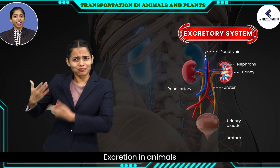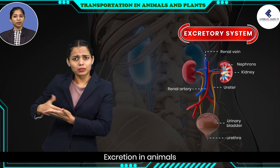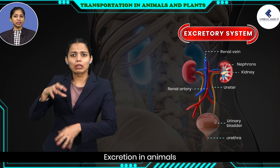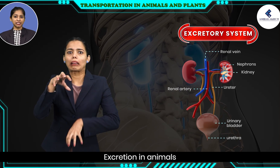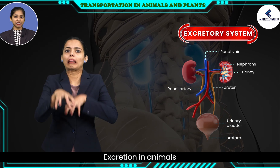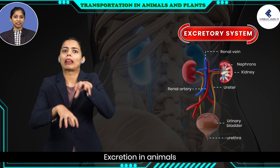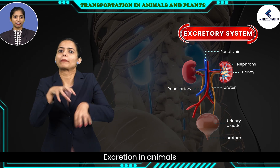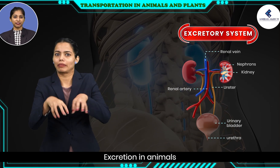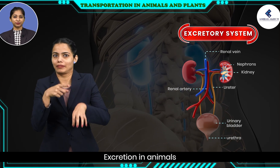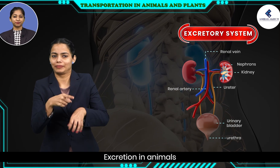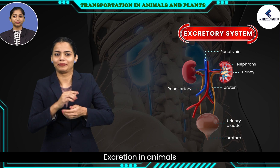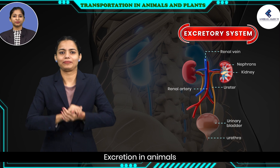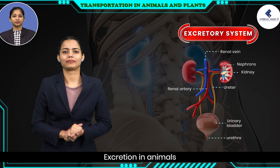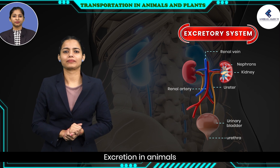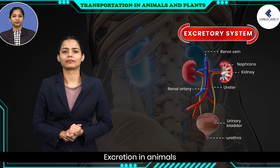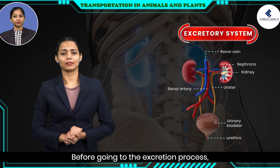Excretion in animals.